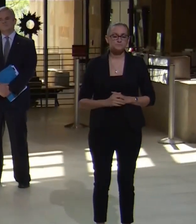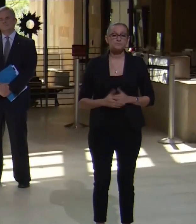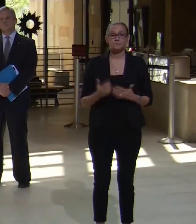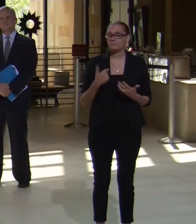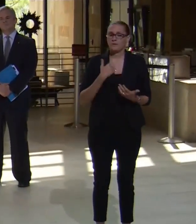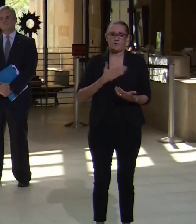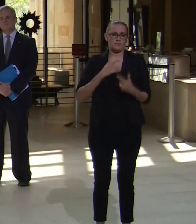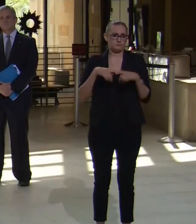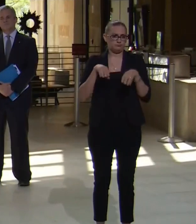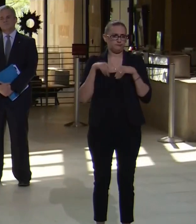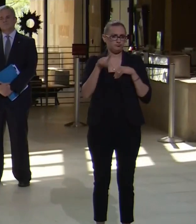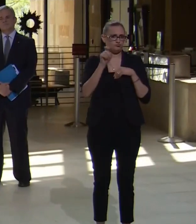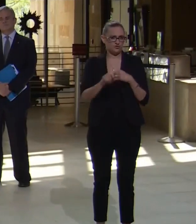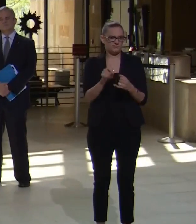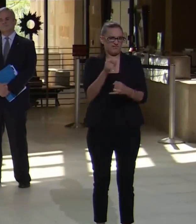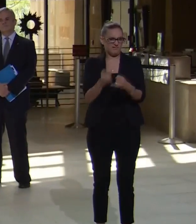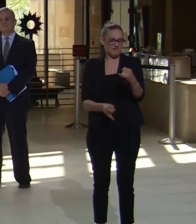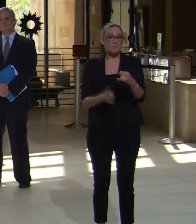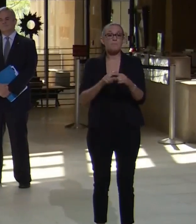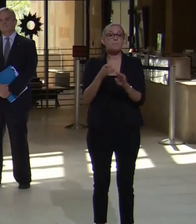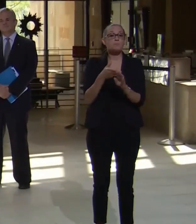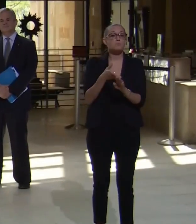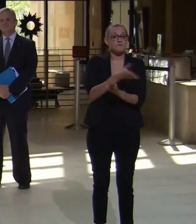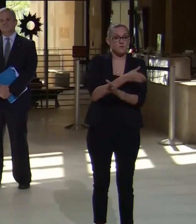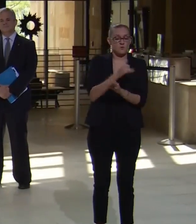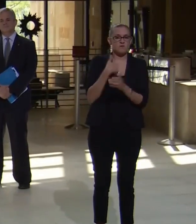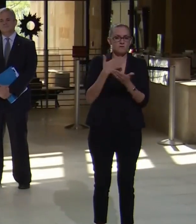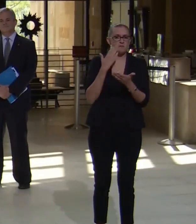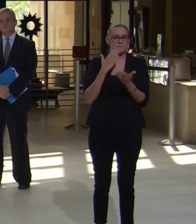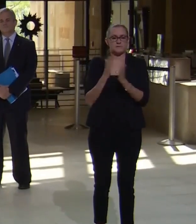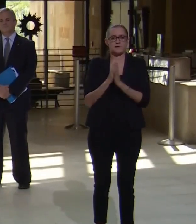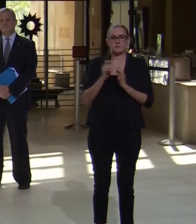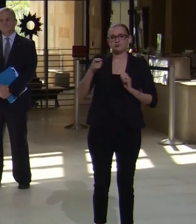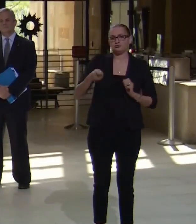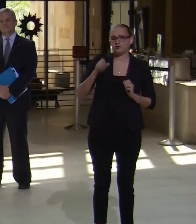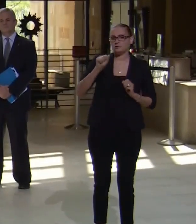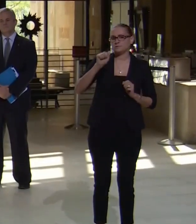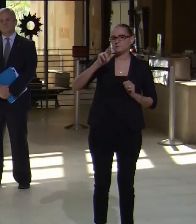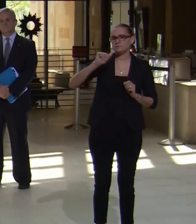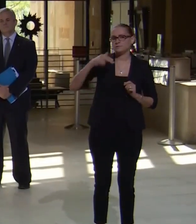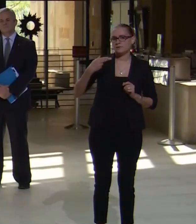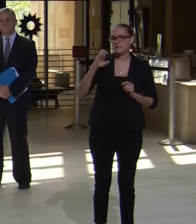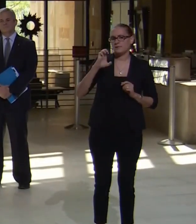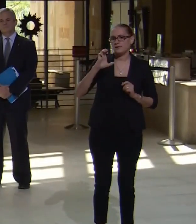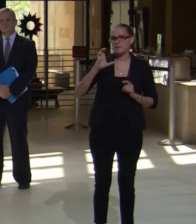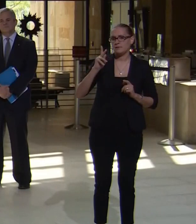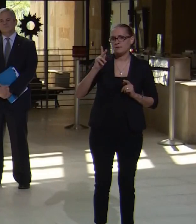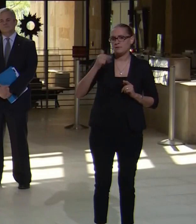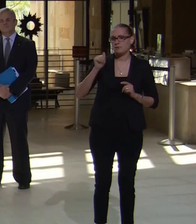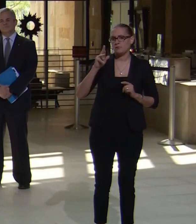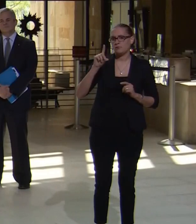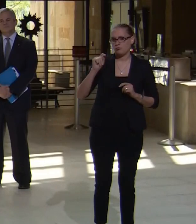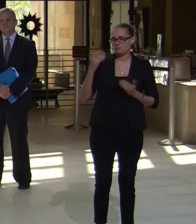I'll be happy to take questions at the end, but before that, I will ask Judge Shara Eckhart to step to the podium.